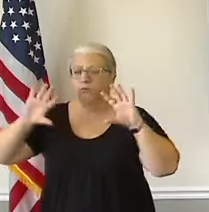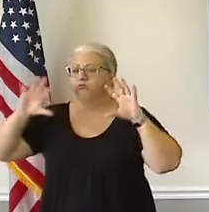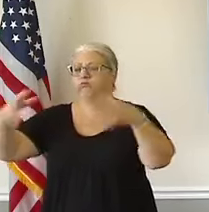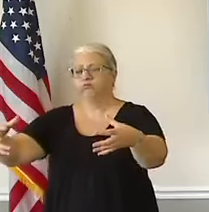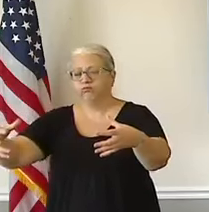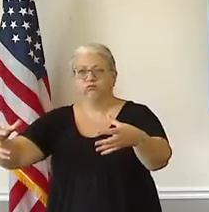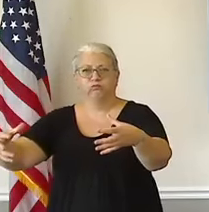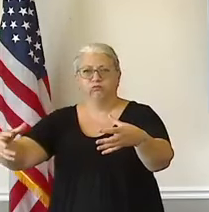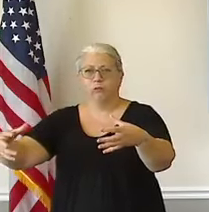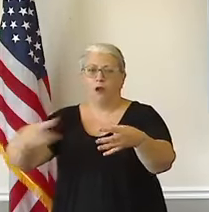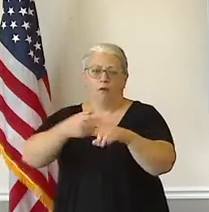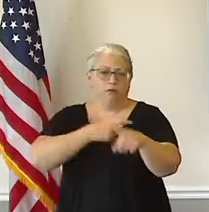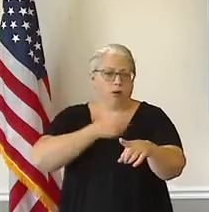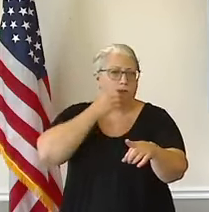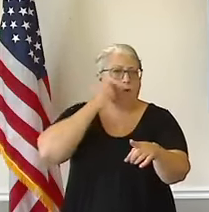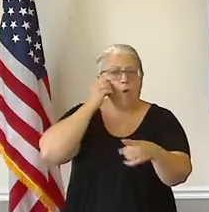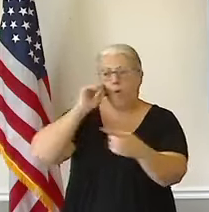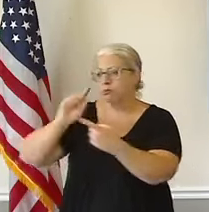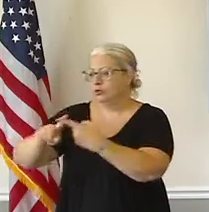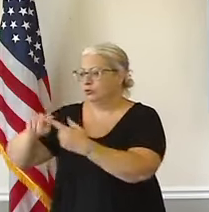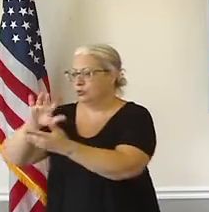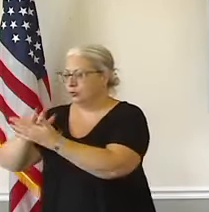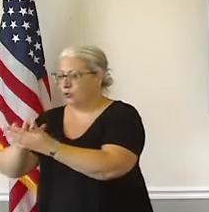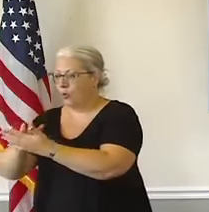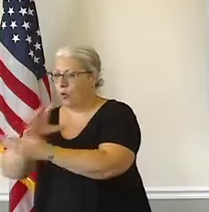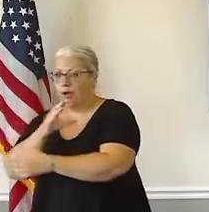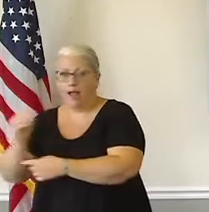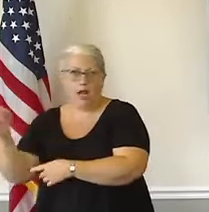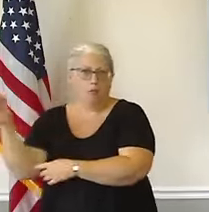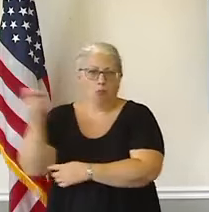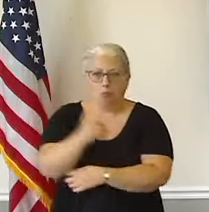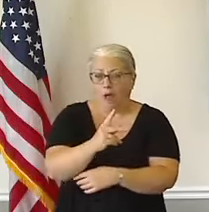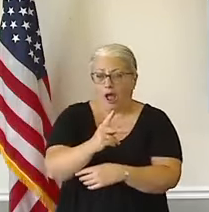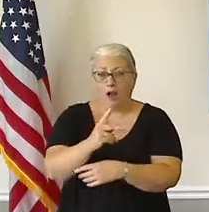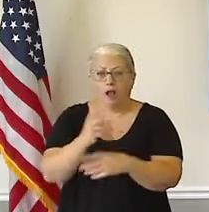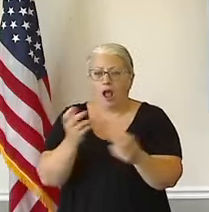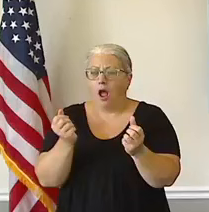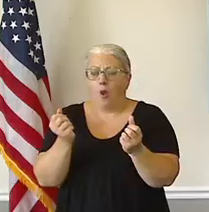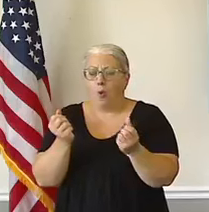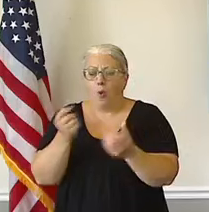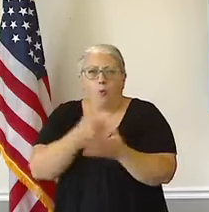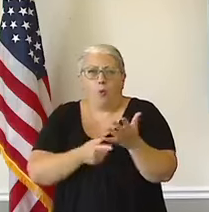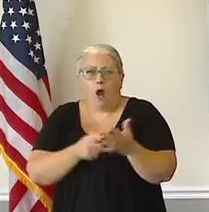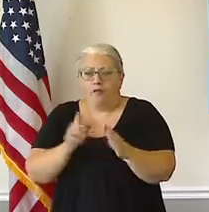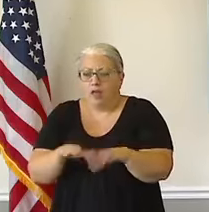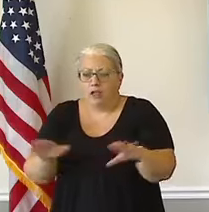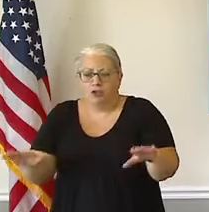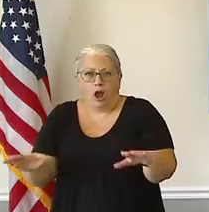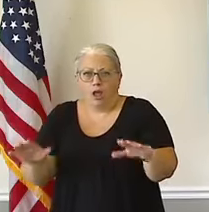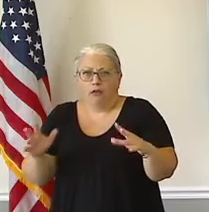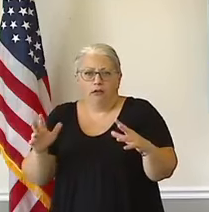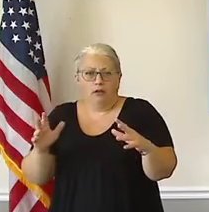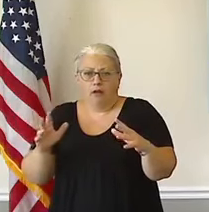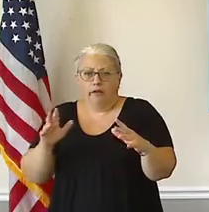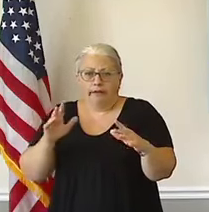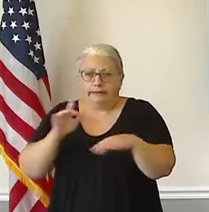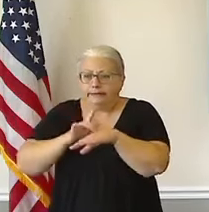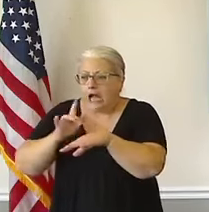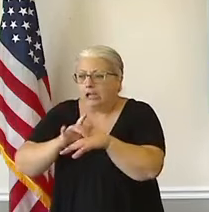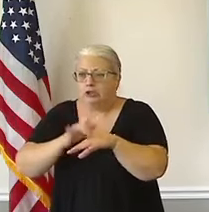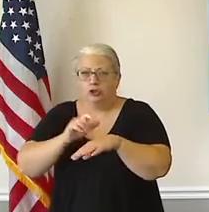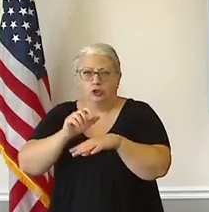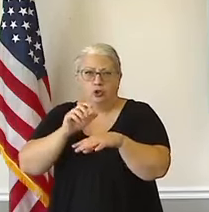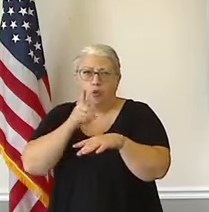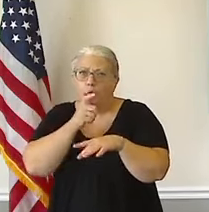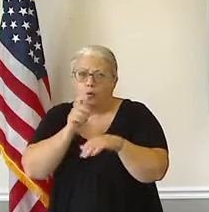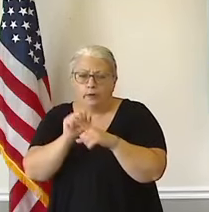the whole from home to school and back of what that child or who that child may have exposed. So yes,